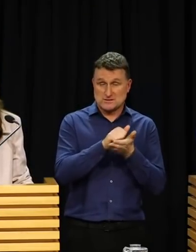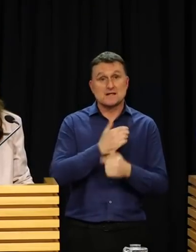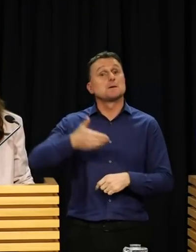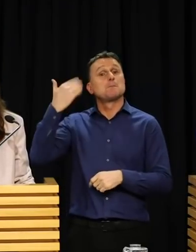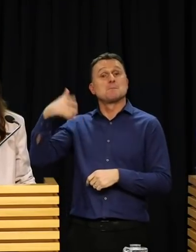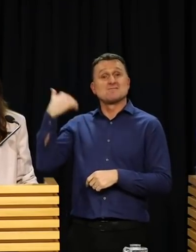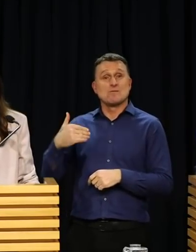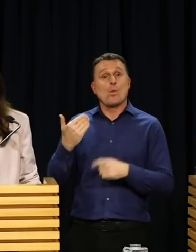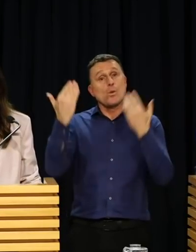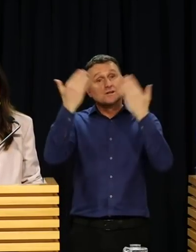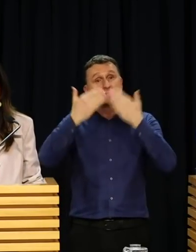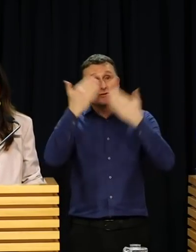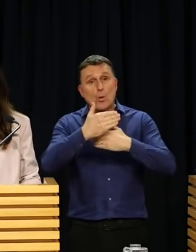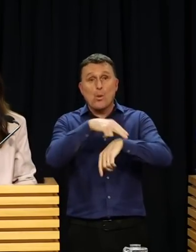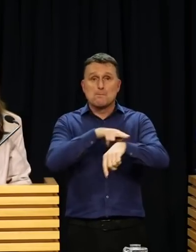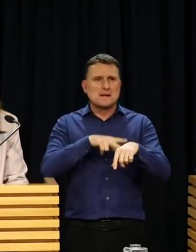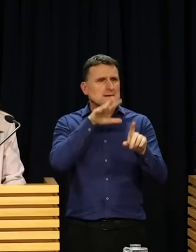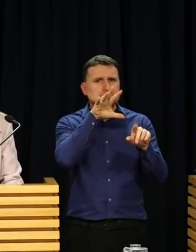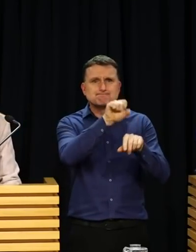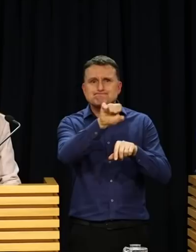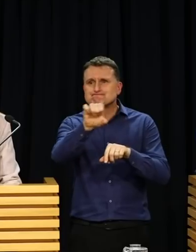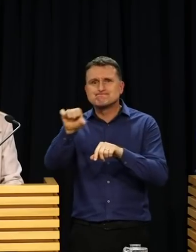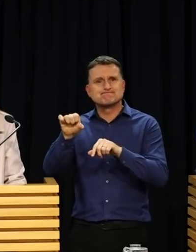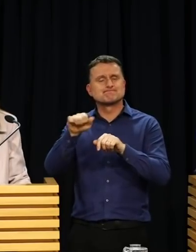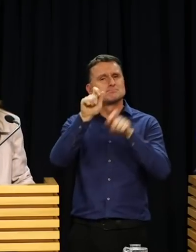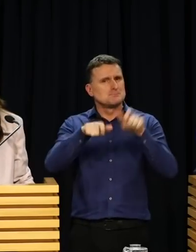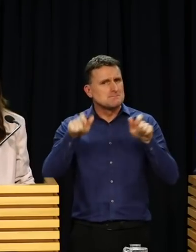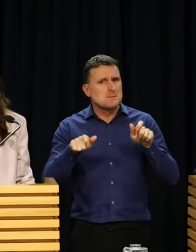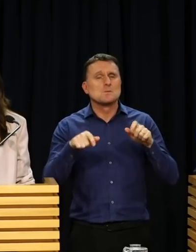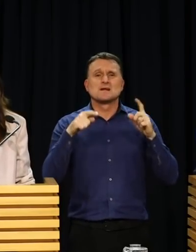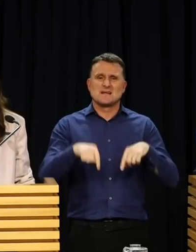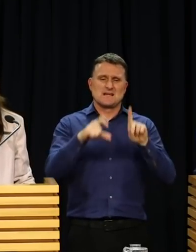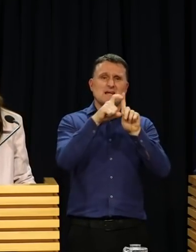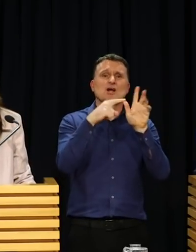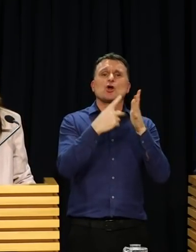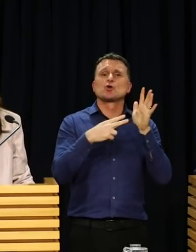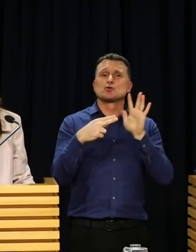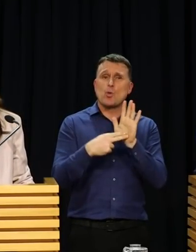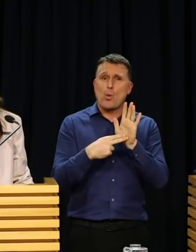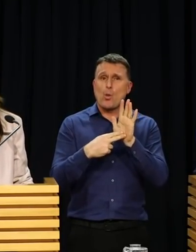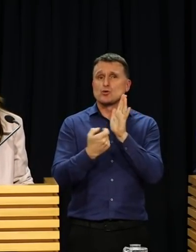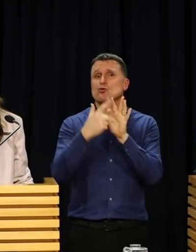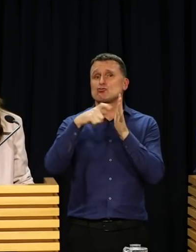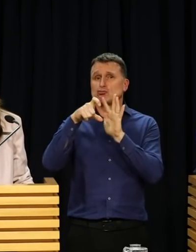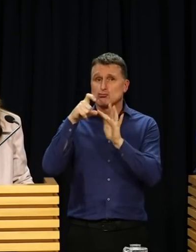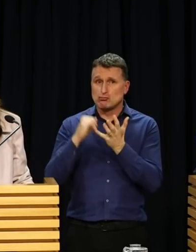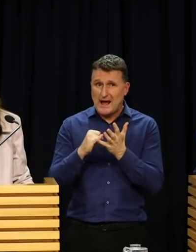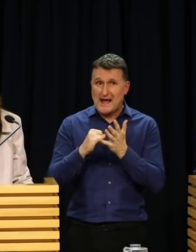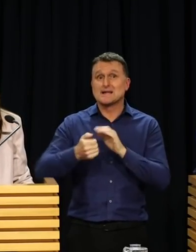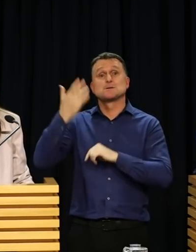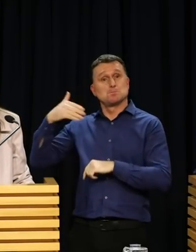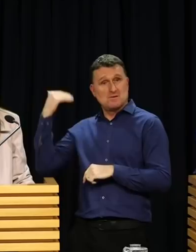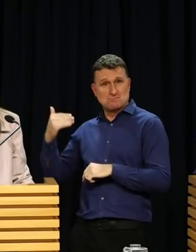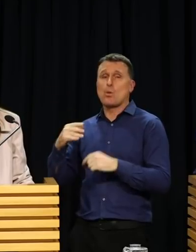Raids. The Dawn Raids period is a defining one in New Zealand's history and is particularly significant